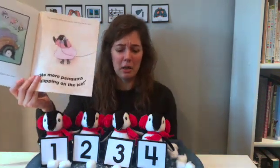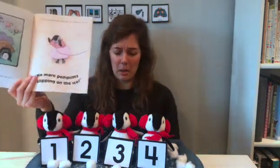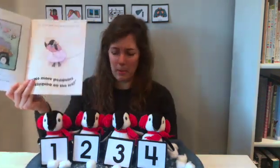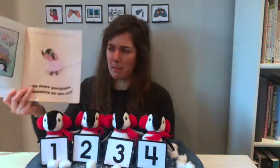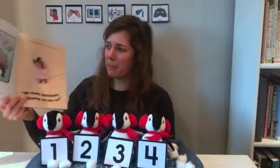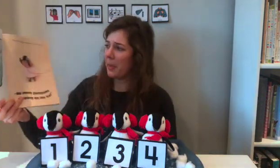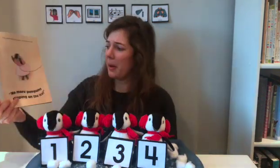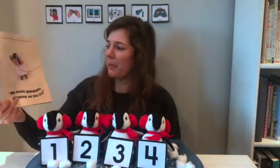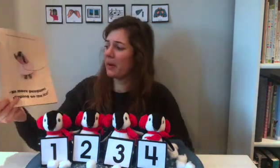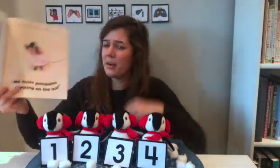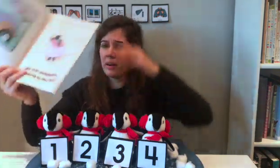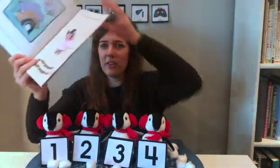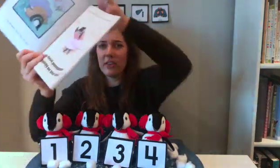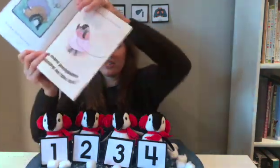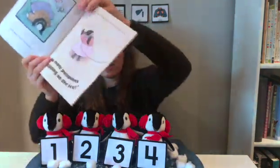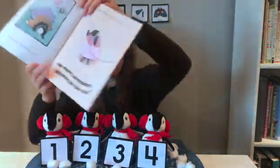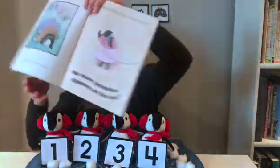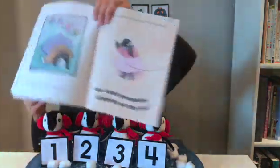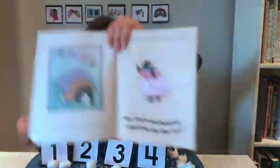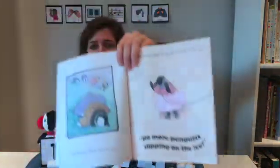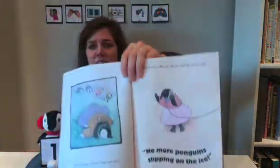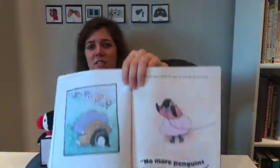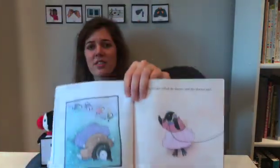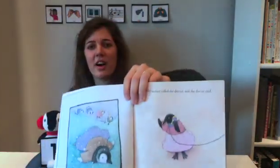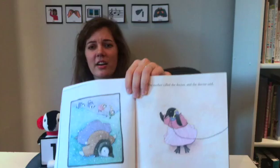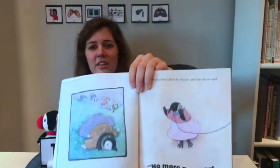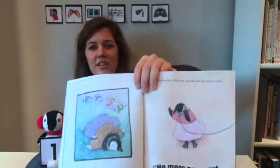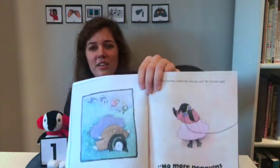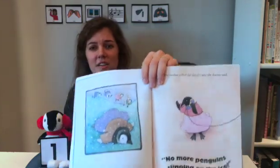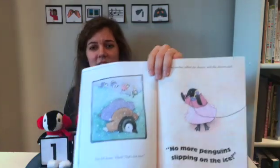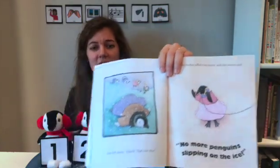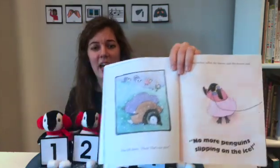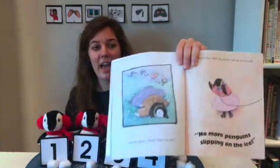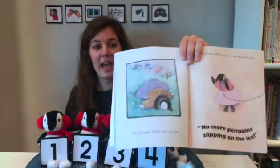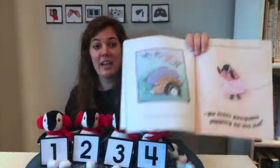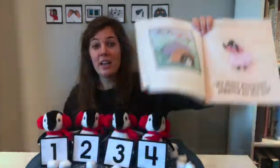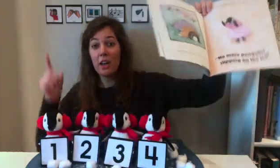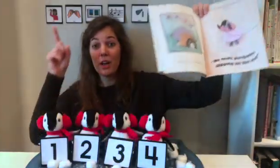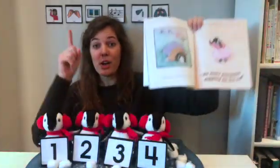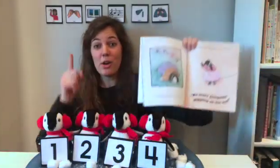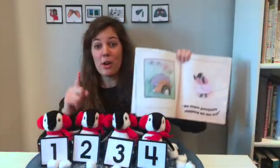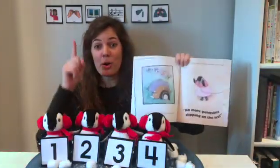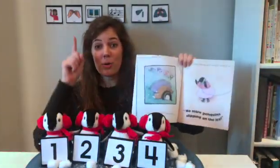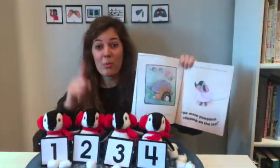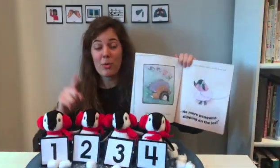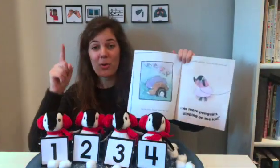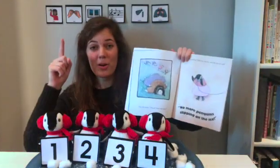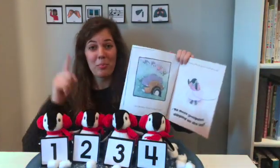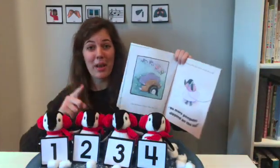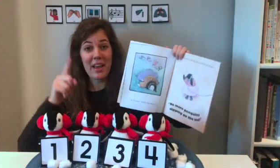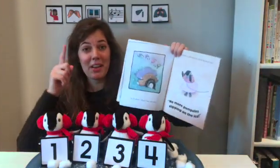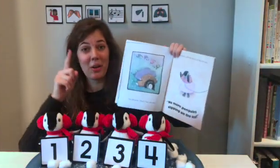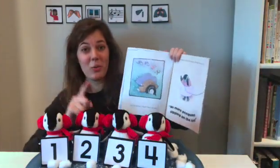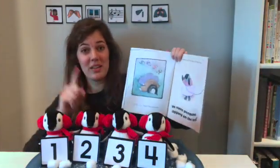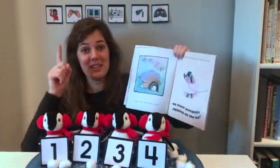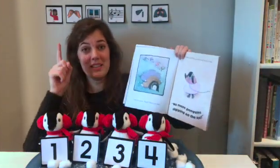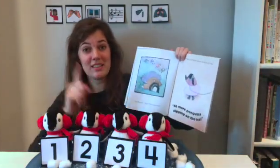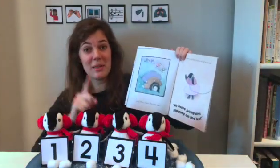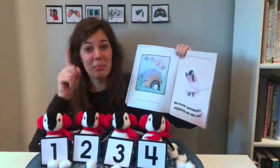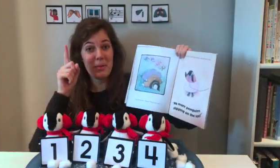Mama called the doctor, and the doctor said, No more penguins slipping